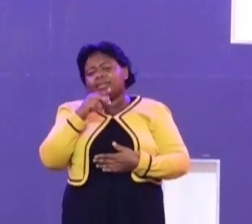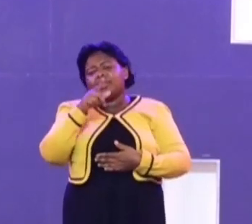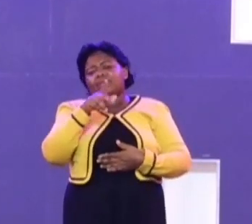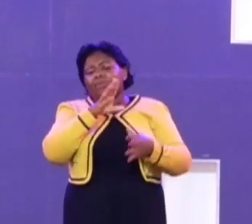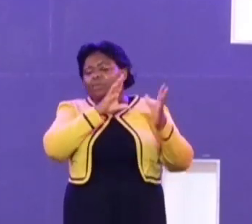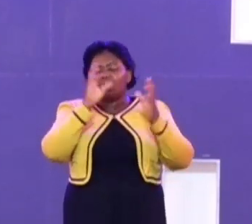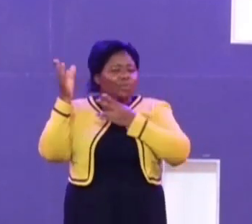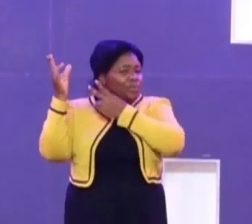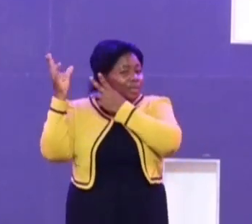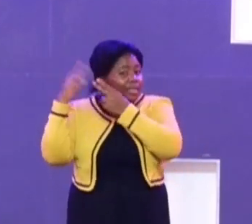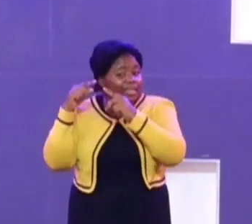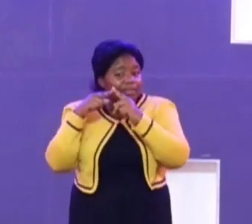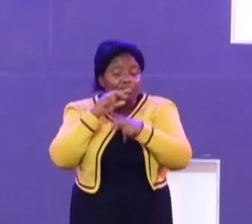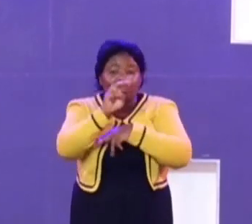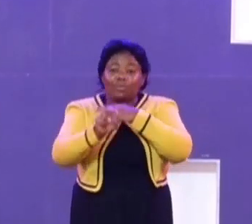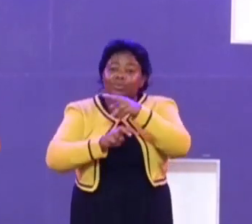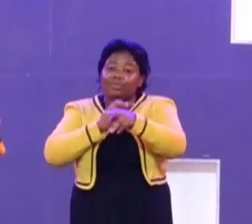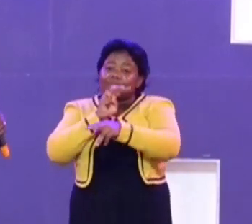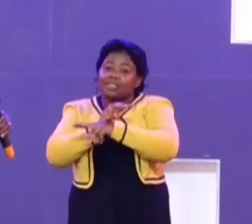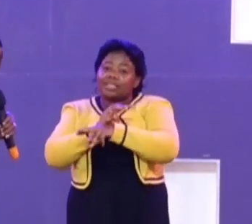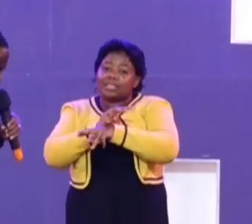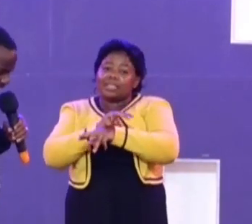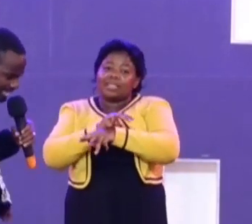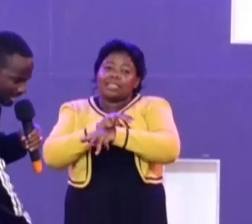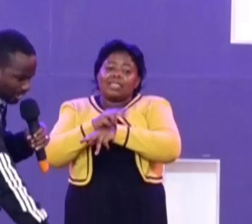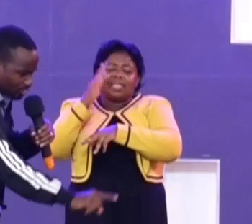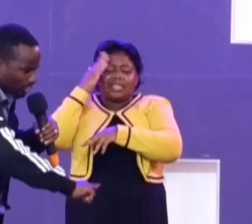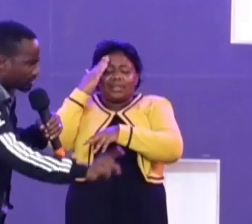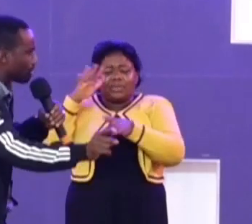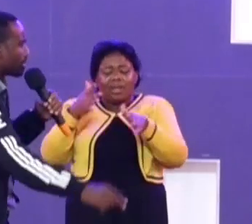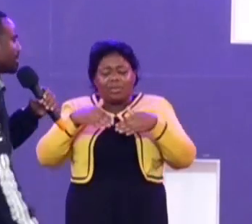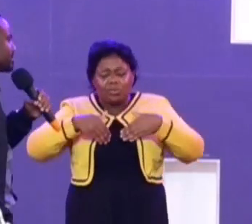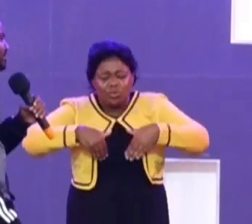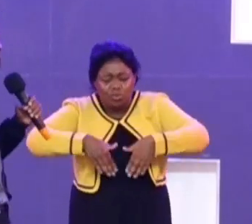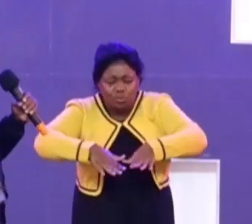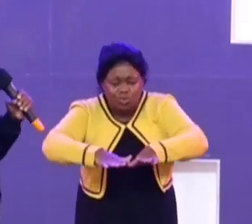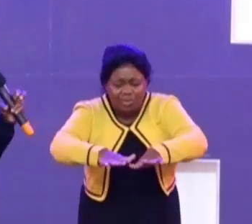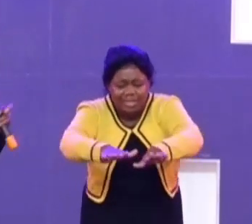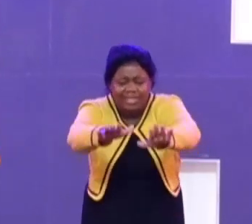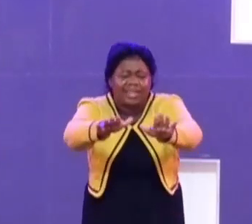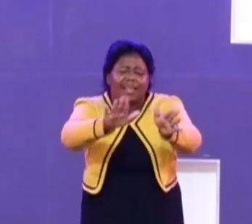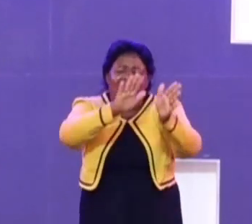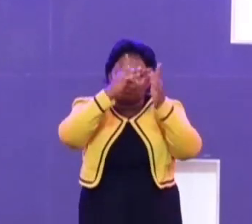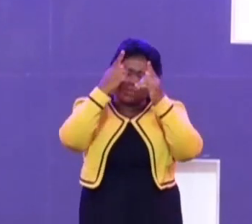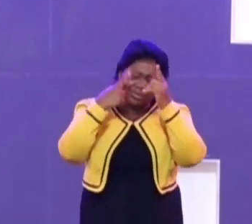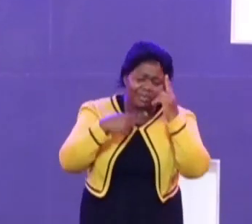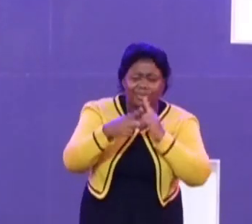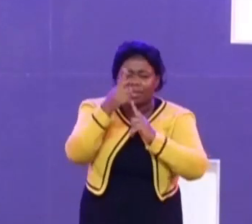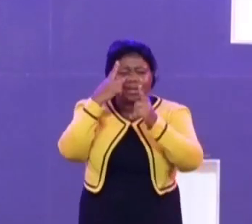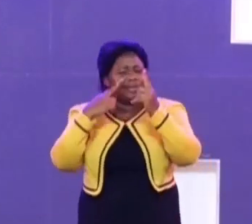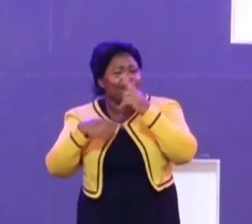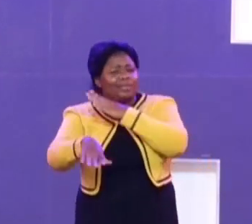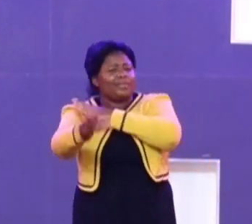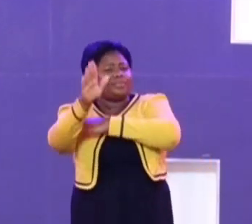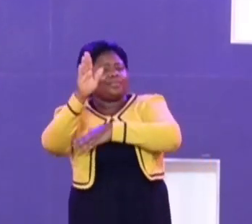to prophets. Ngawuliriza bannabbi. He knew how to put his head down and cry to God. Yali amanyi okuteeka omutwe gwe wansi n'akabira